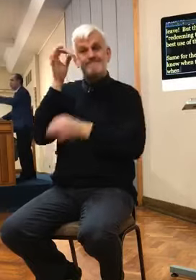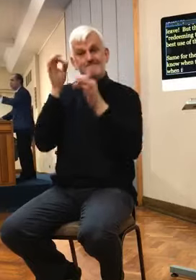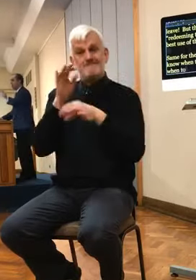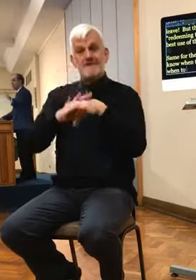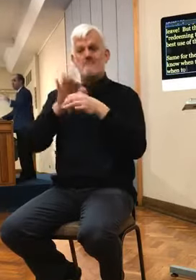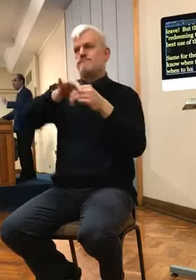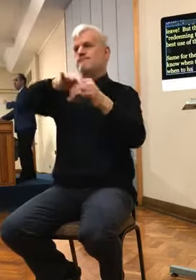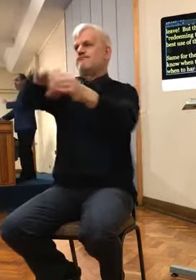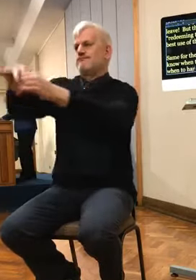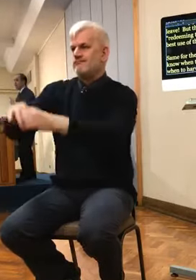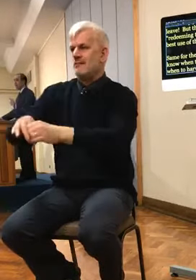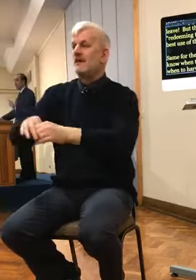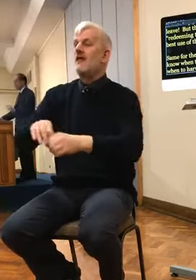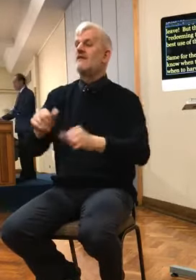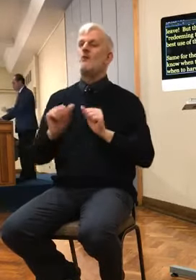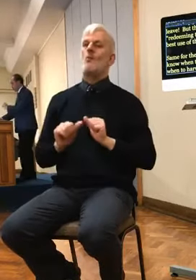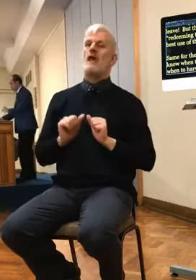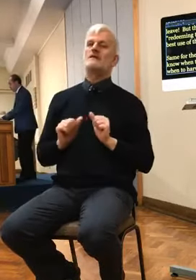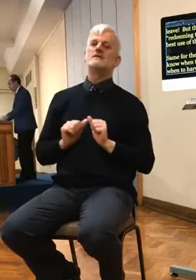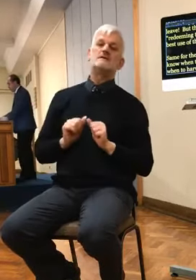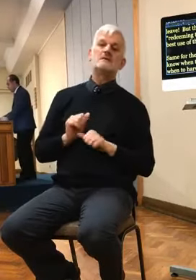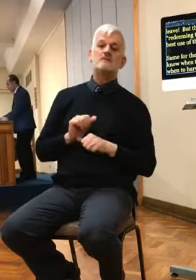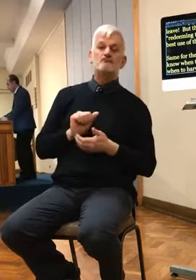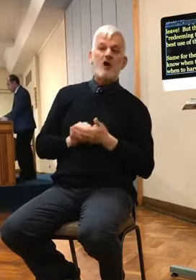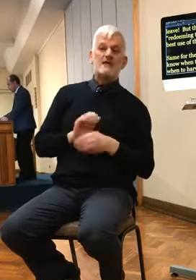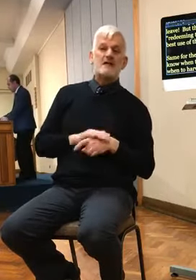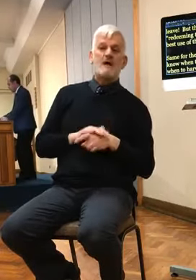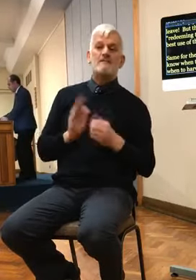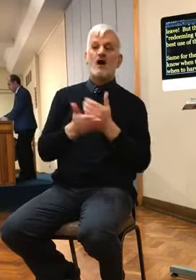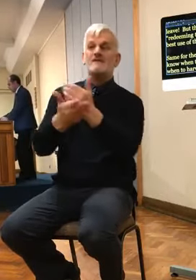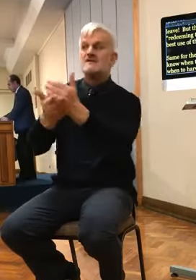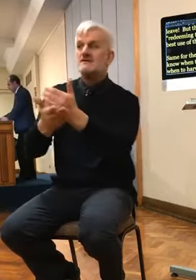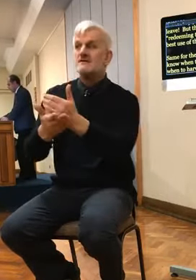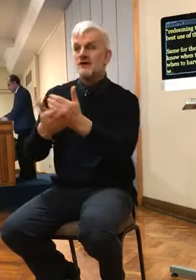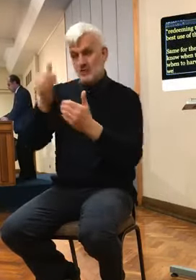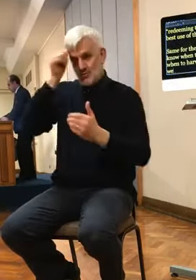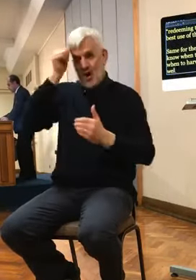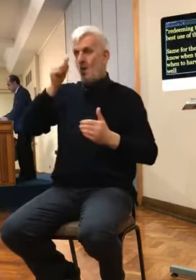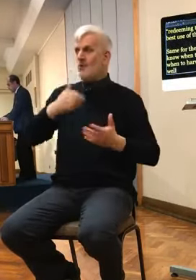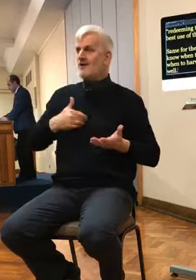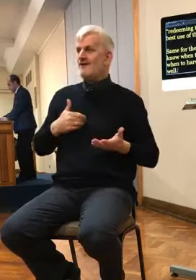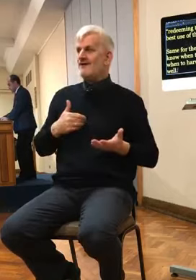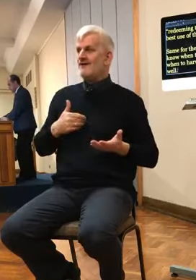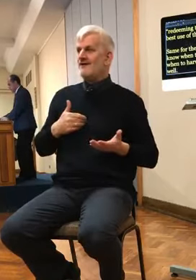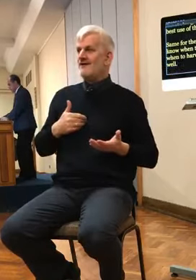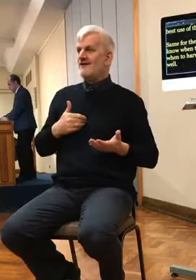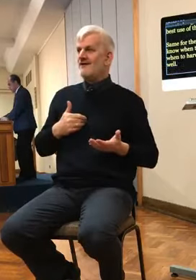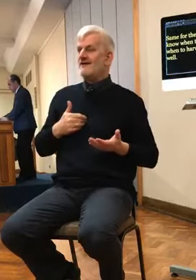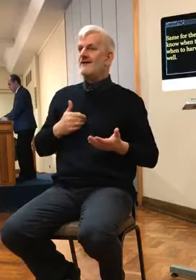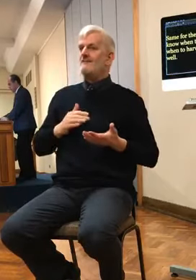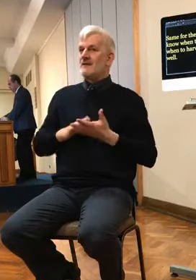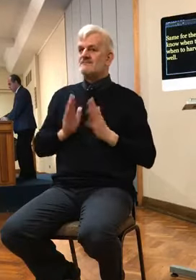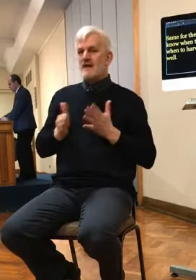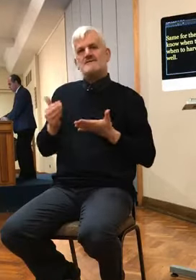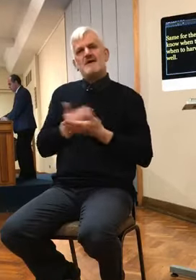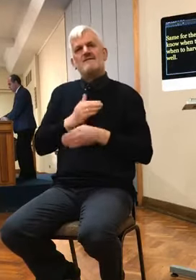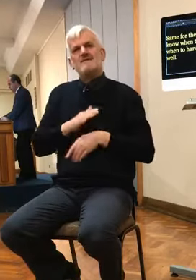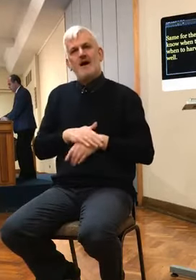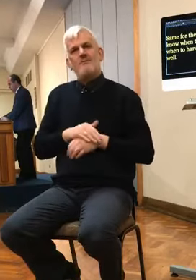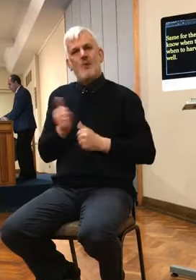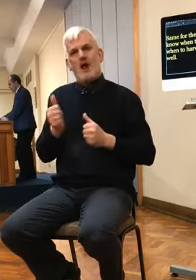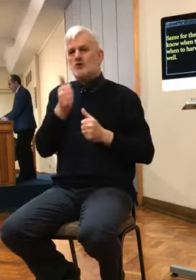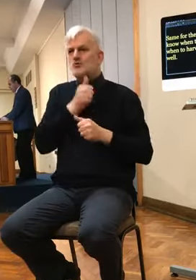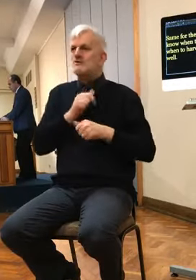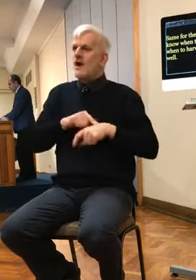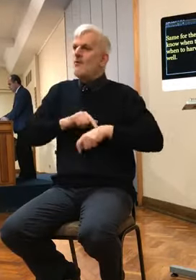to different ways in life as you understand the word redeeming. So